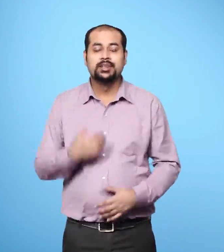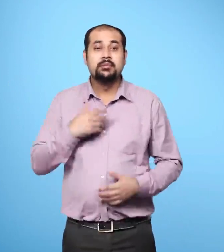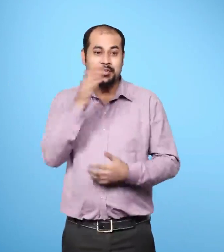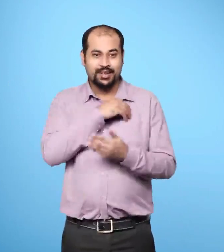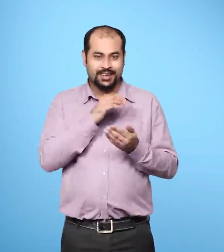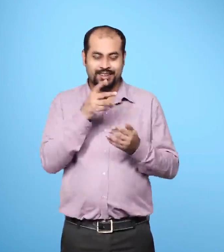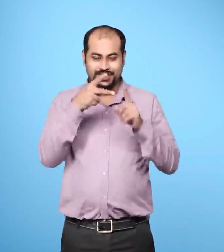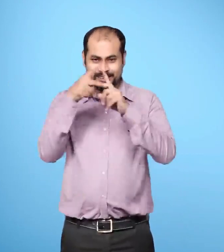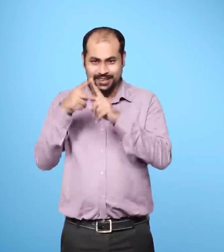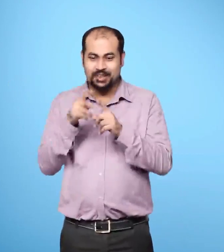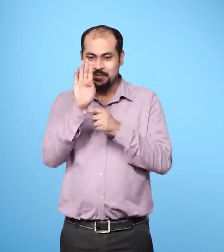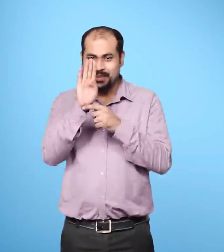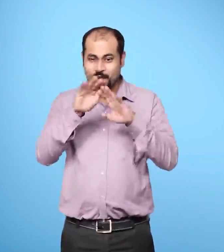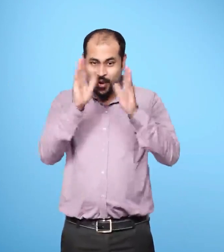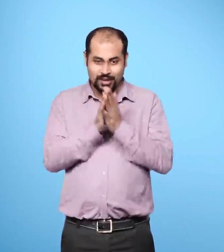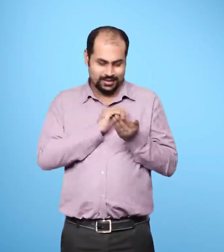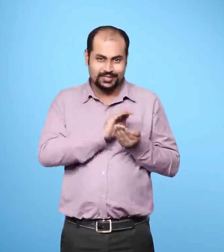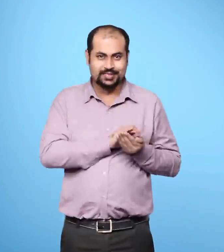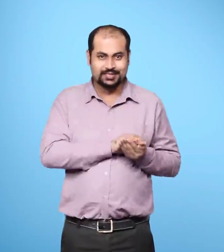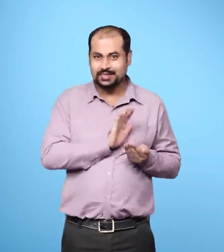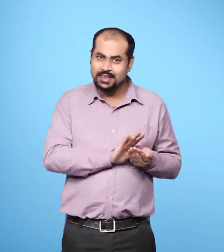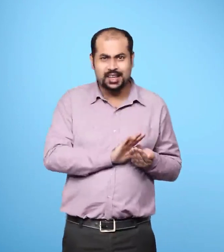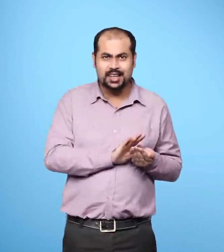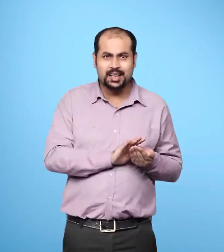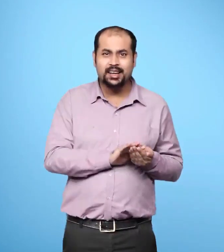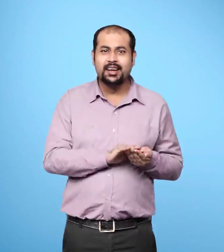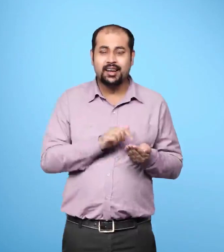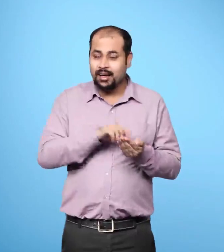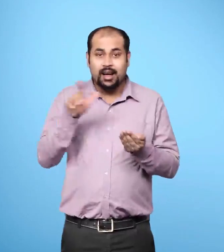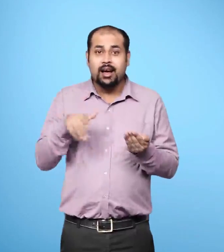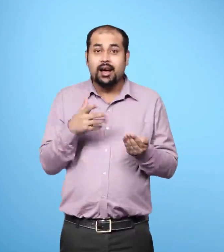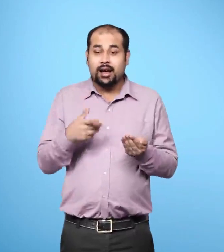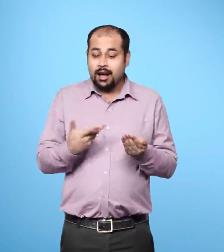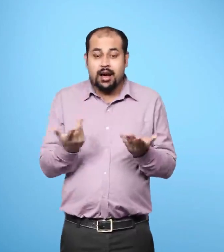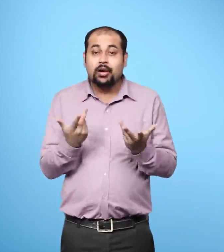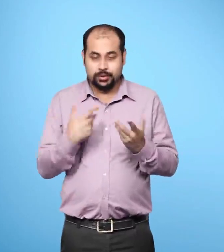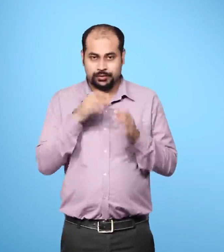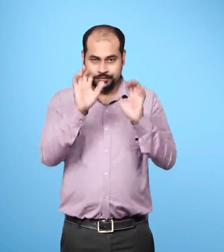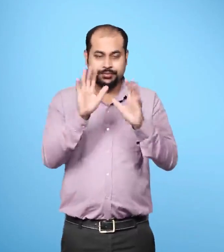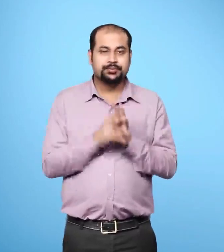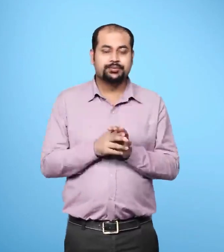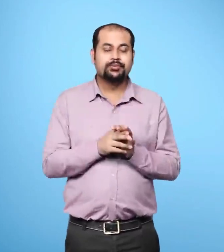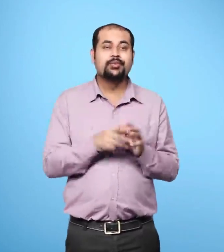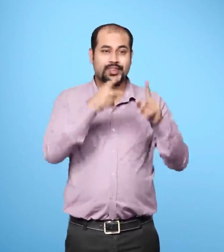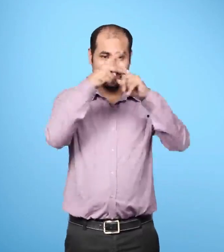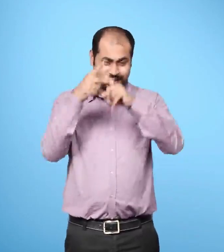I then had in my pocket 7 blue cards and 1 yellow card for 17